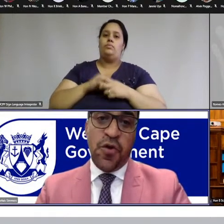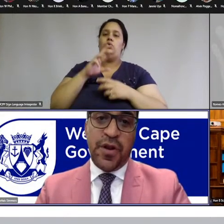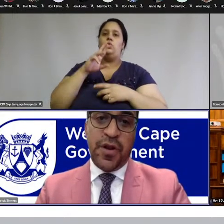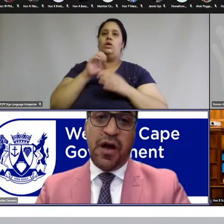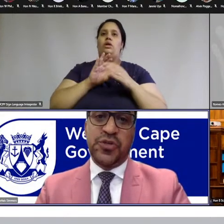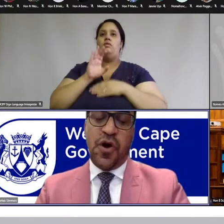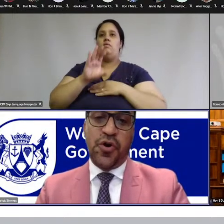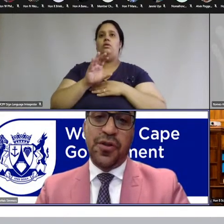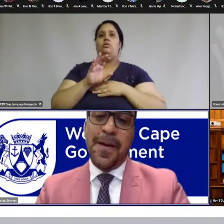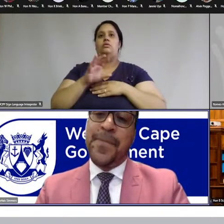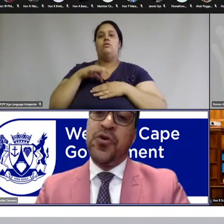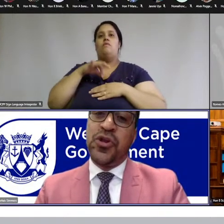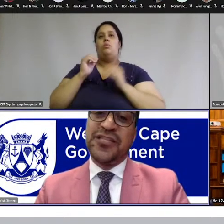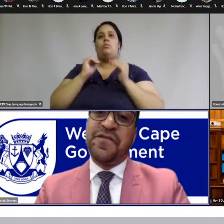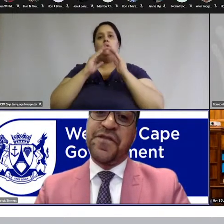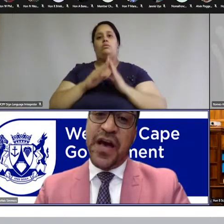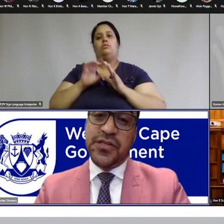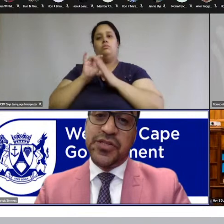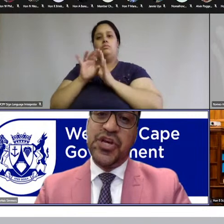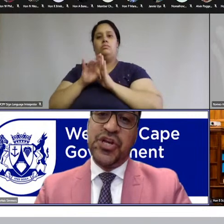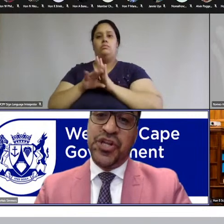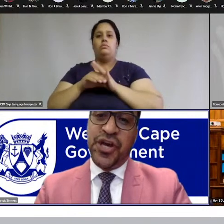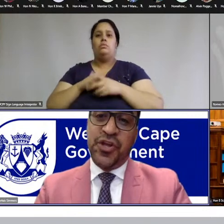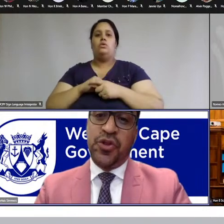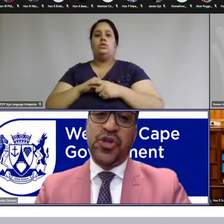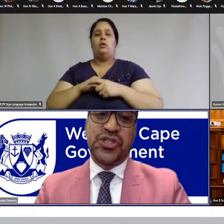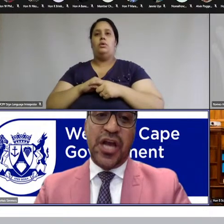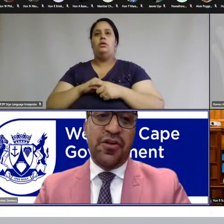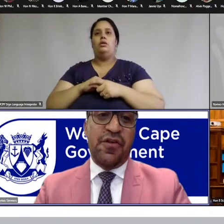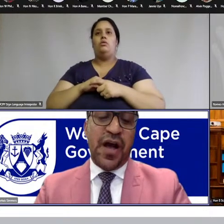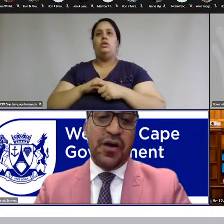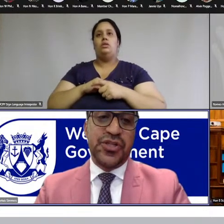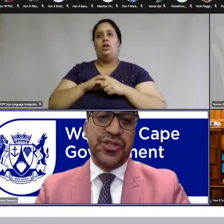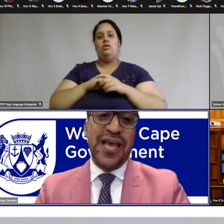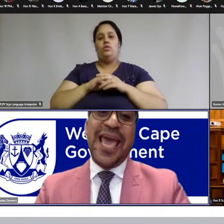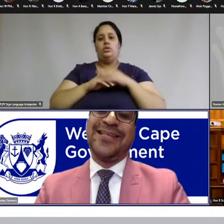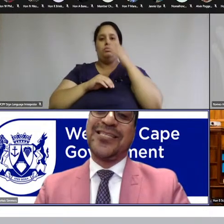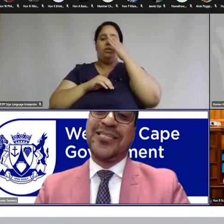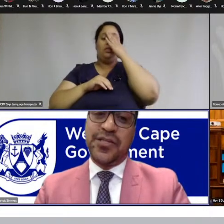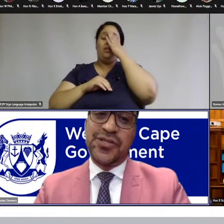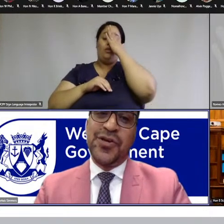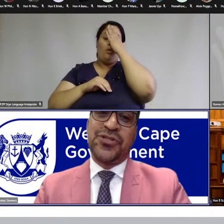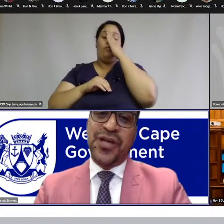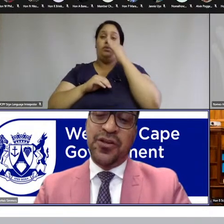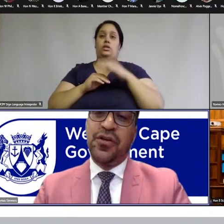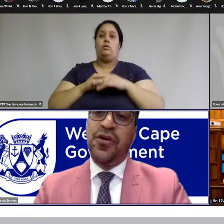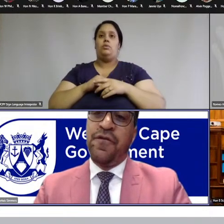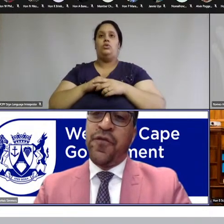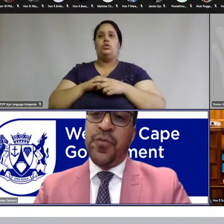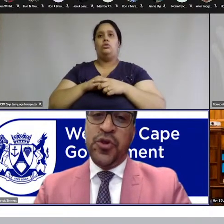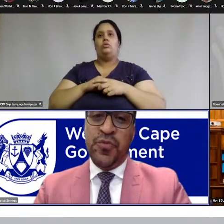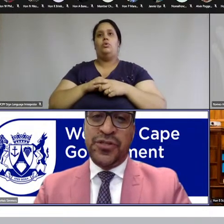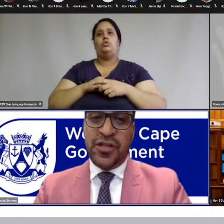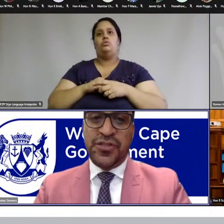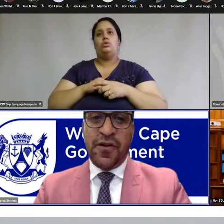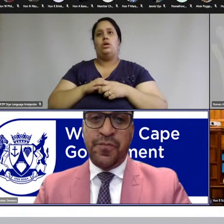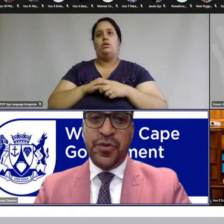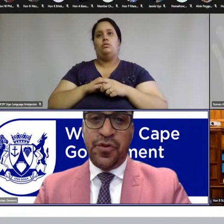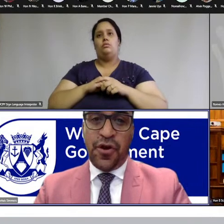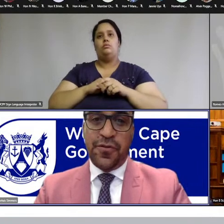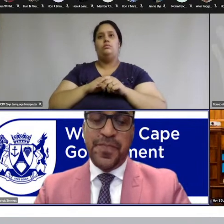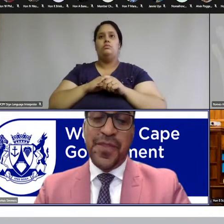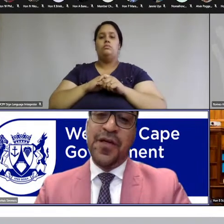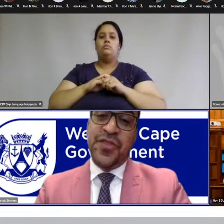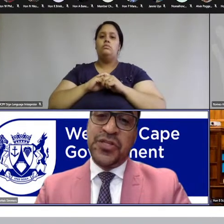in the affordable housing market by utilizing funds generated through the selling of houses and sites constructed from the Human Settlements